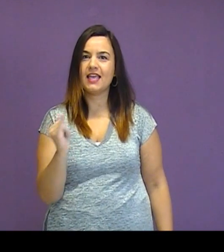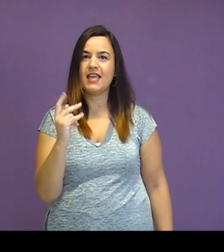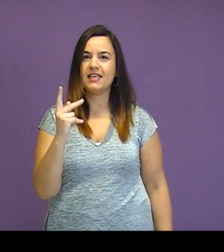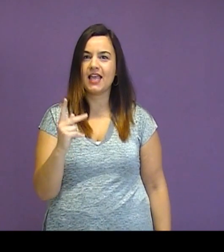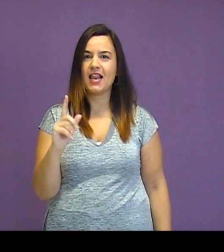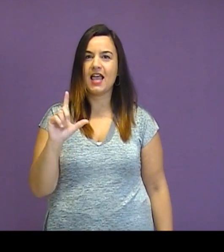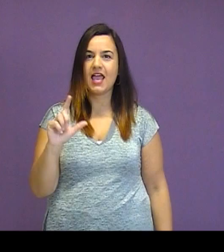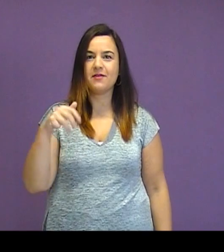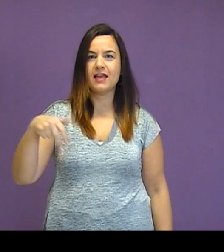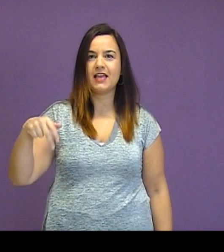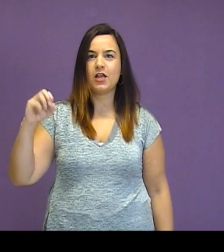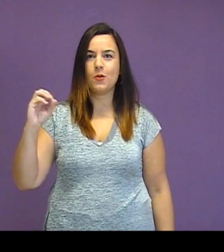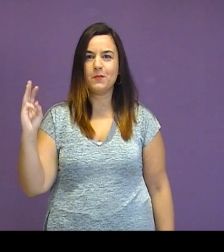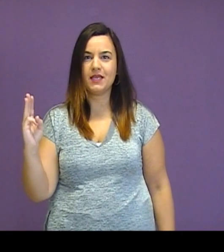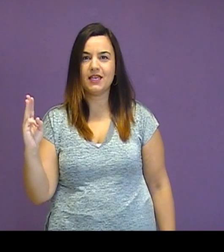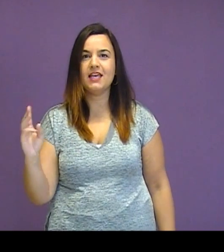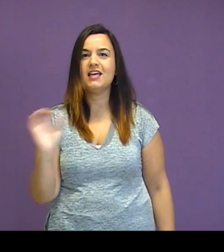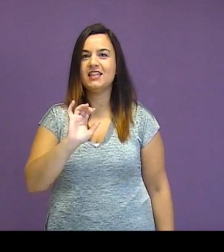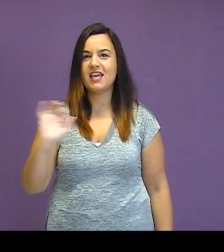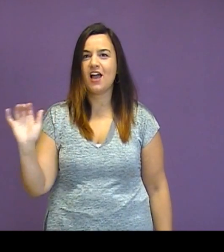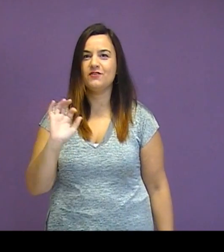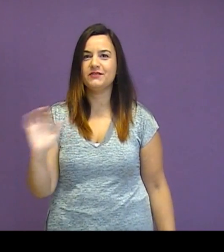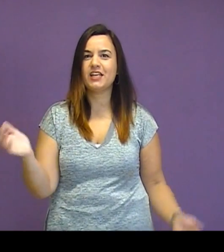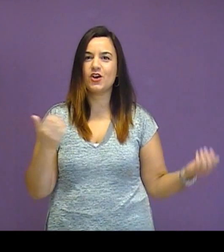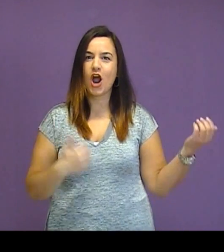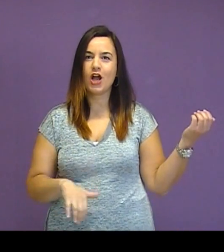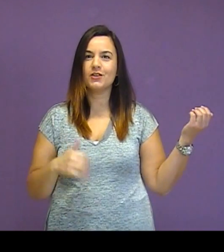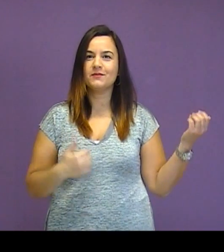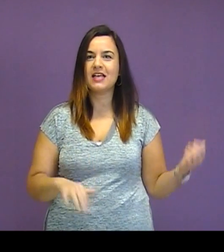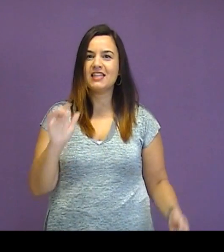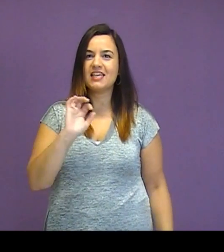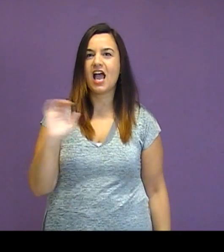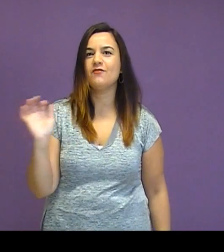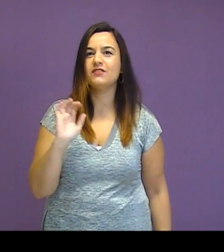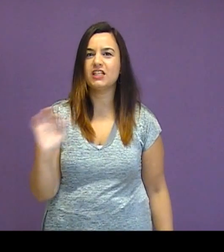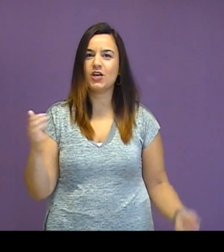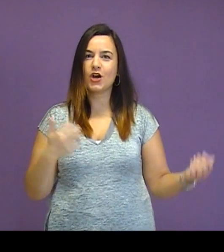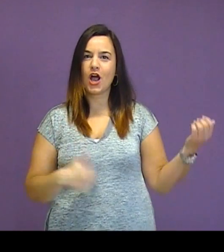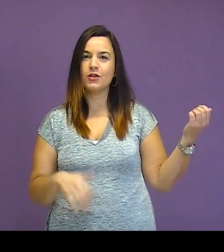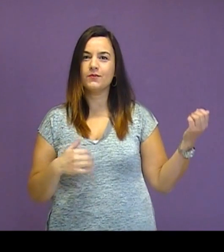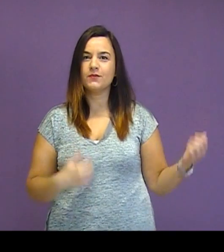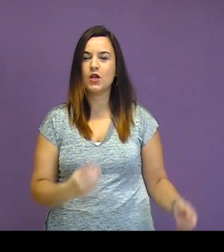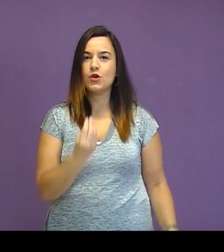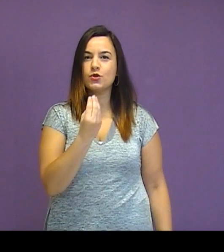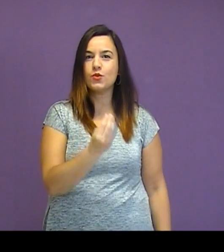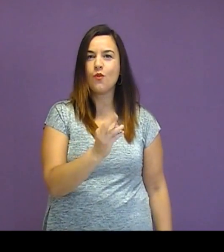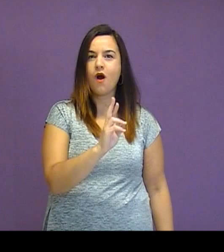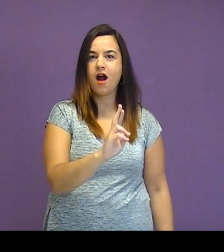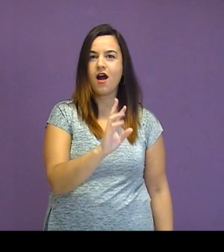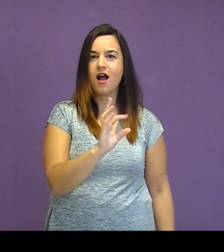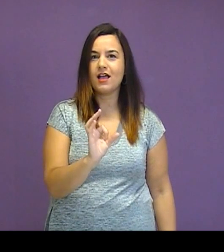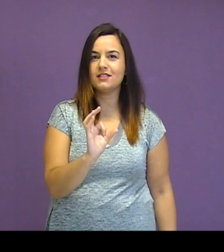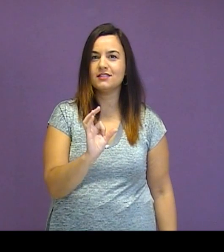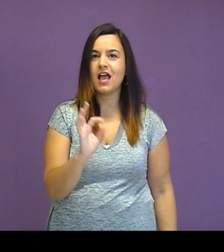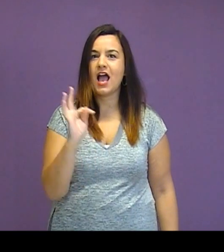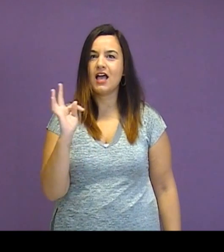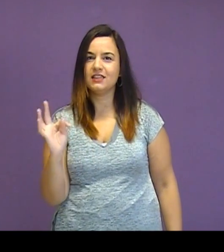K, L, M, N, O, P. The alphabet rock, the alphabet rock. Q, R, S, and T, U,